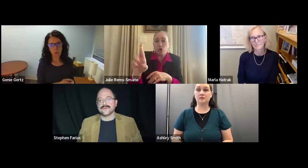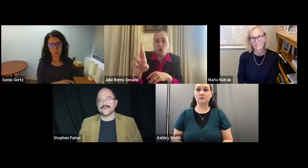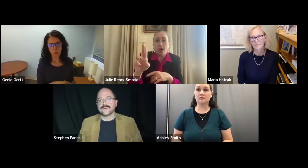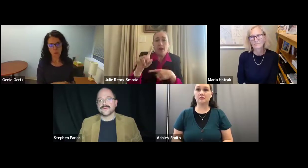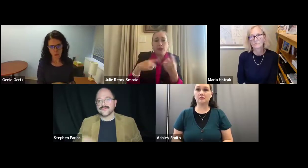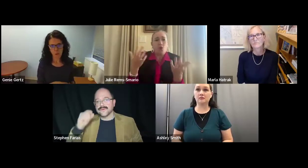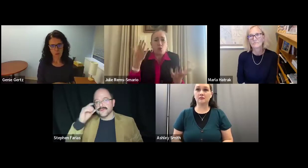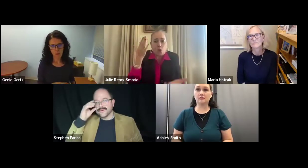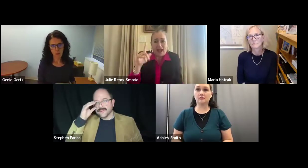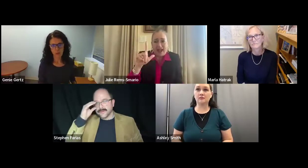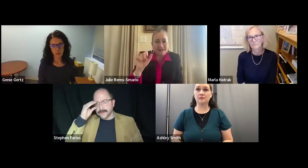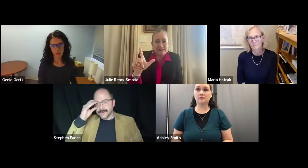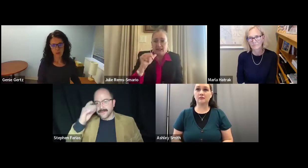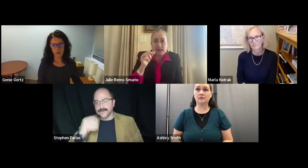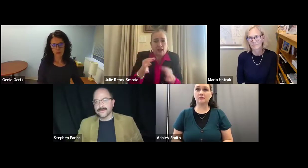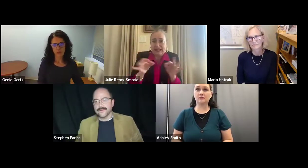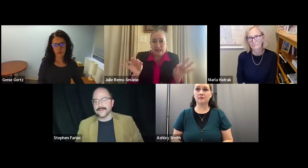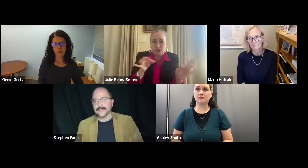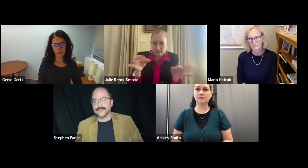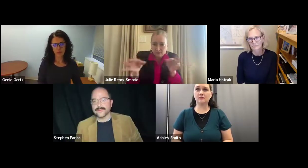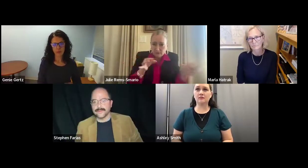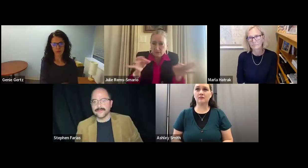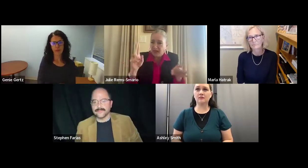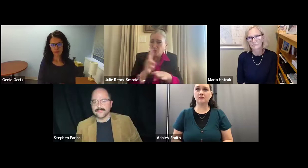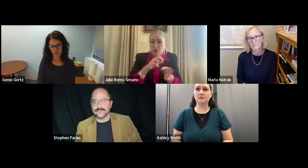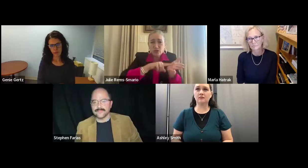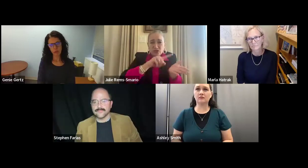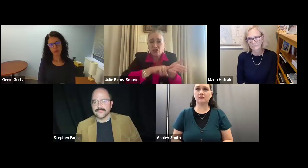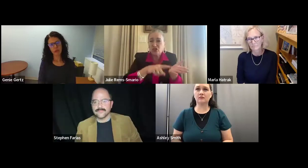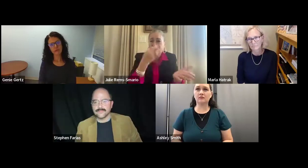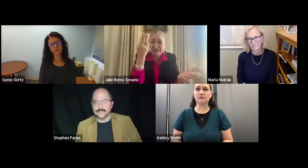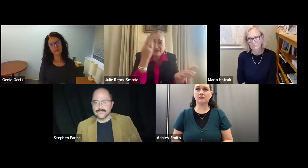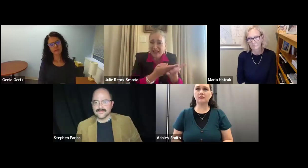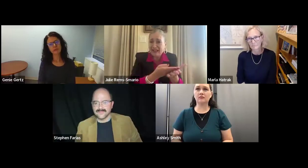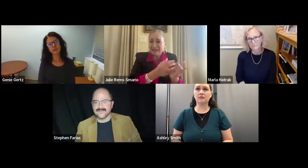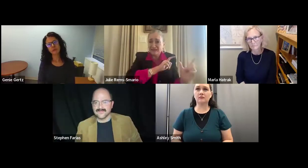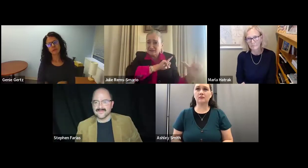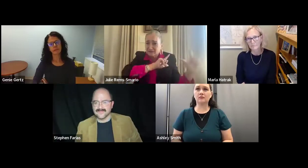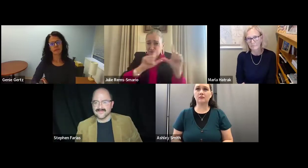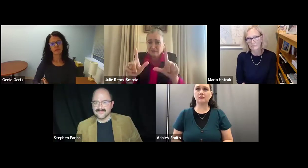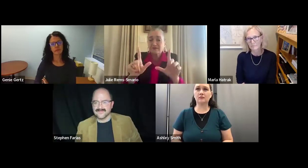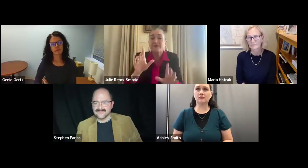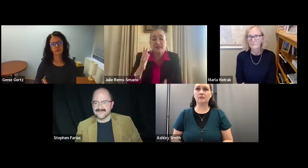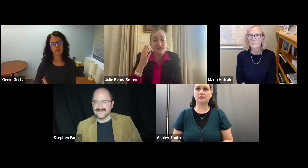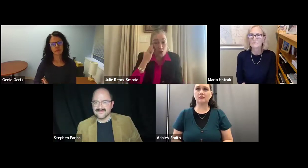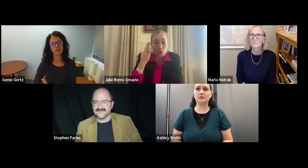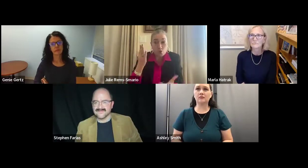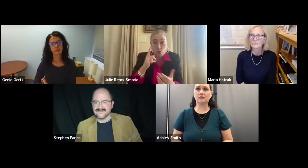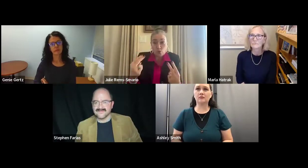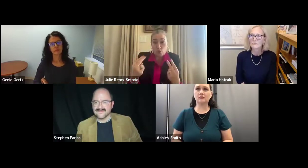frequently I did a recent webinar where I said that LSL is not a language. There is research which